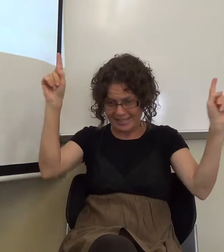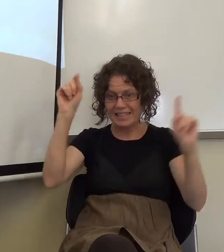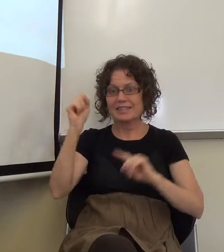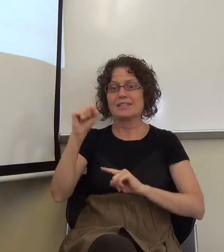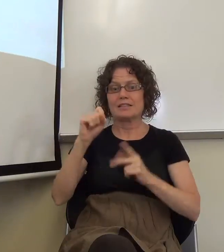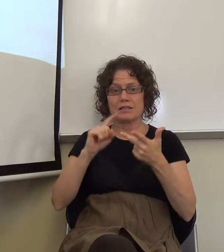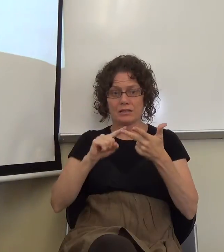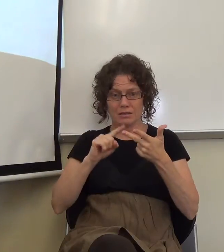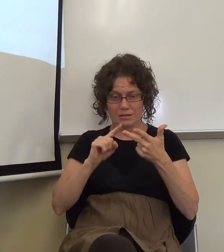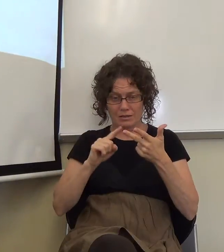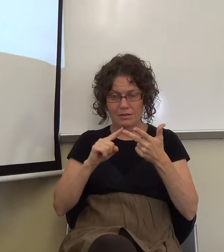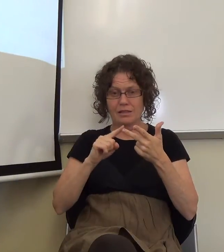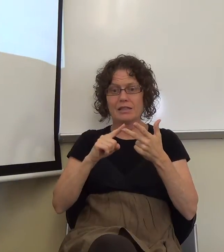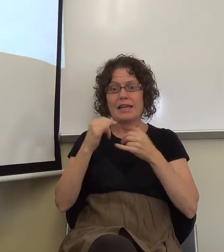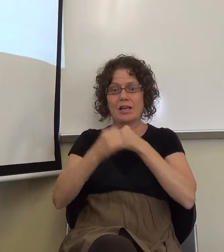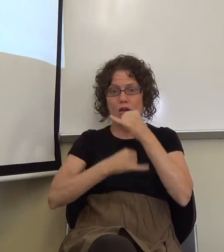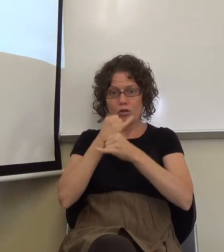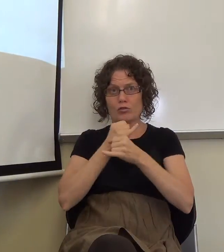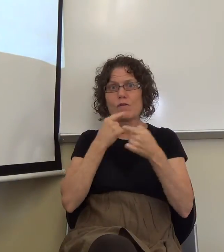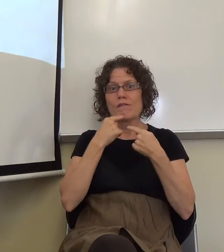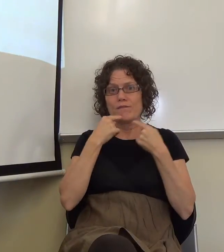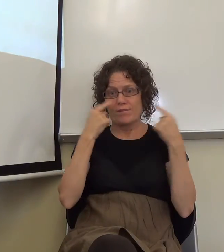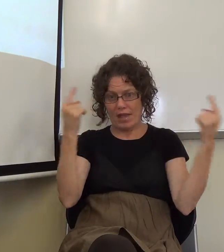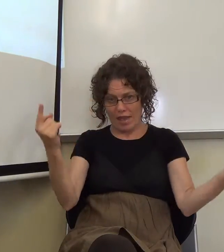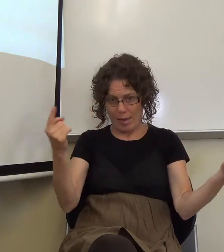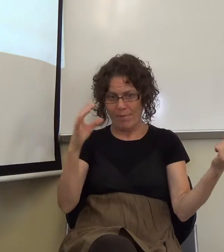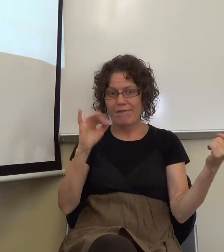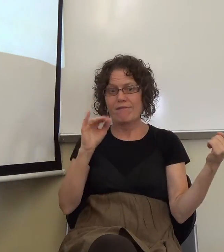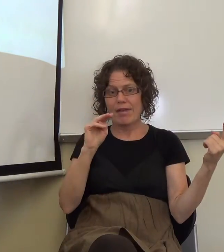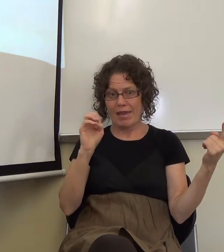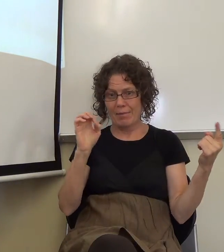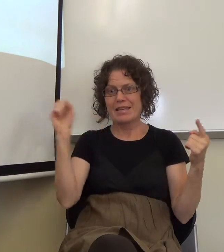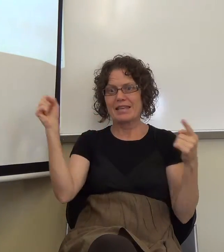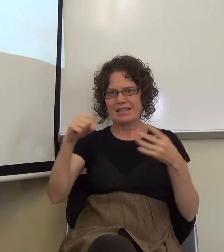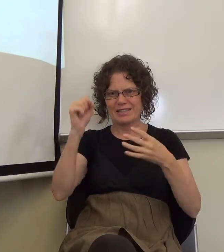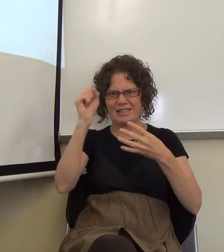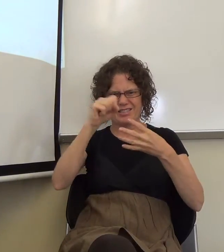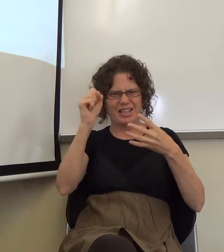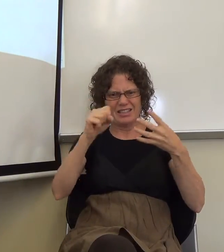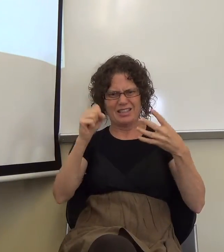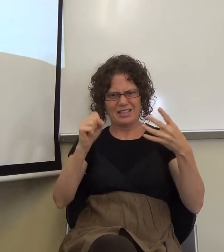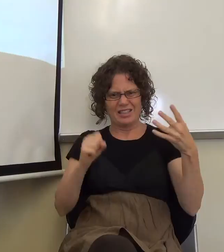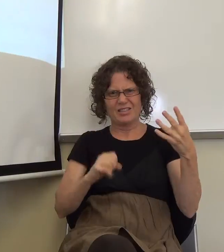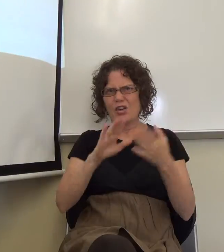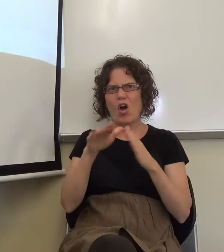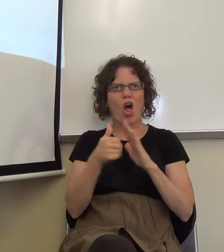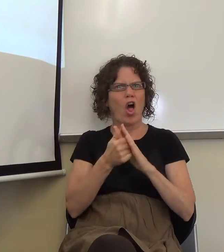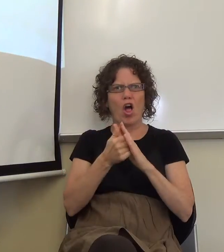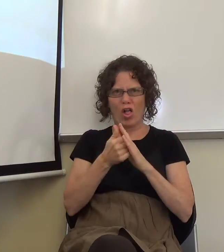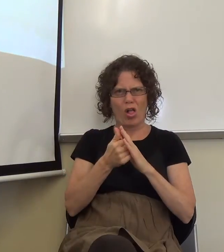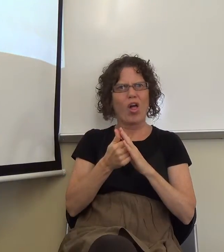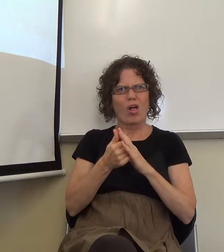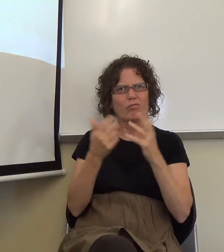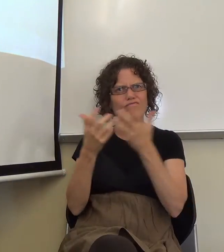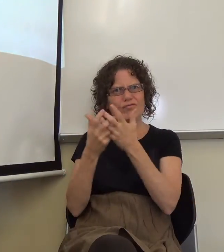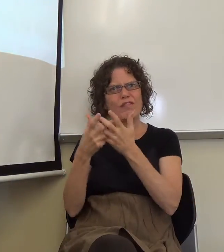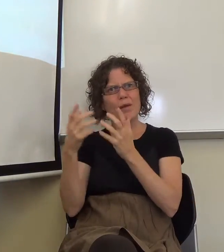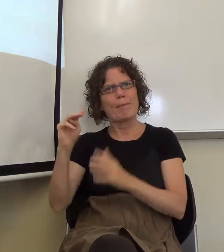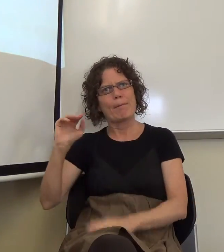had international fame? Yes. So all of these answers could apply to it, right? So the whole thing is